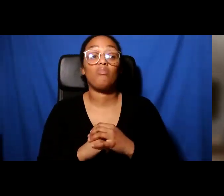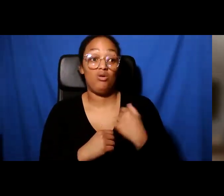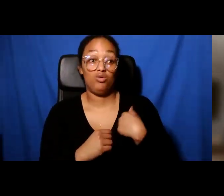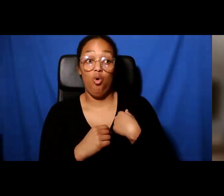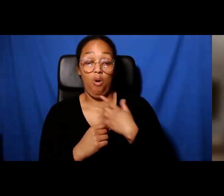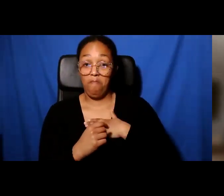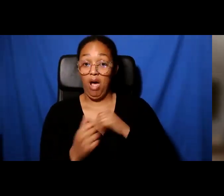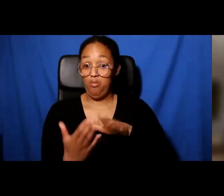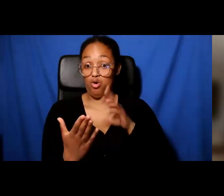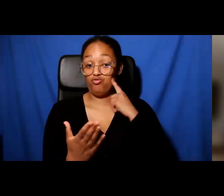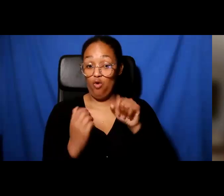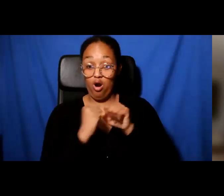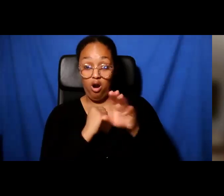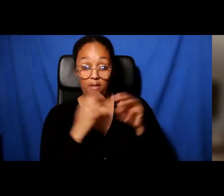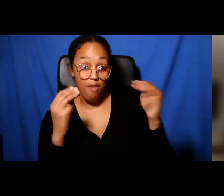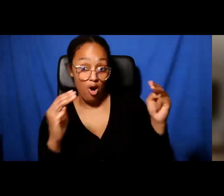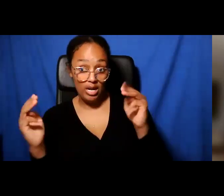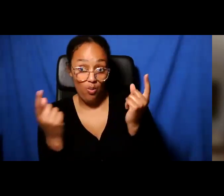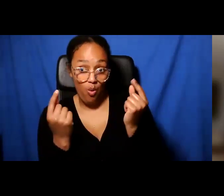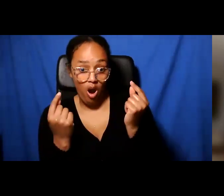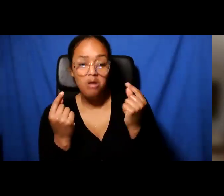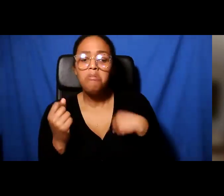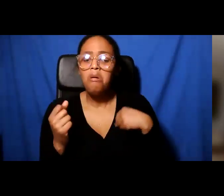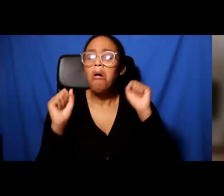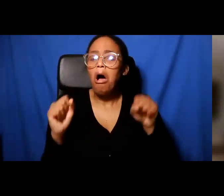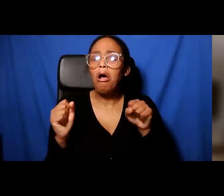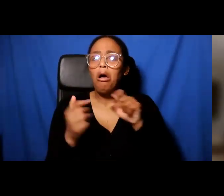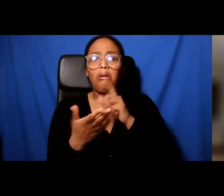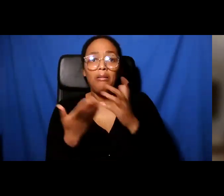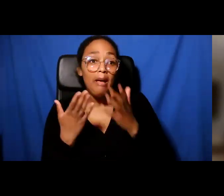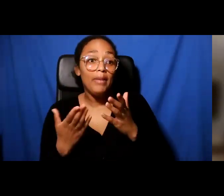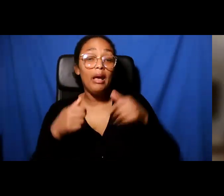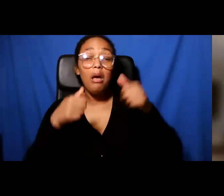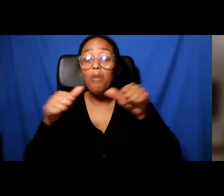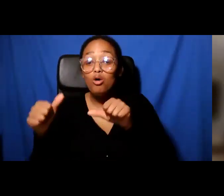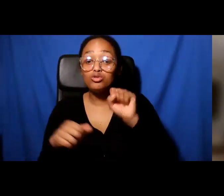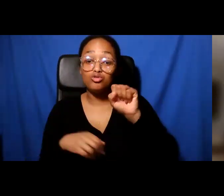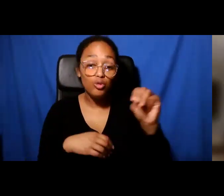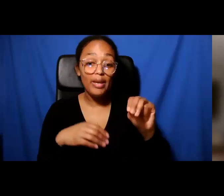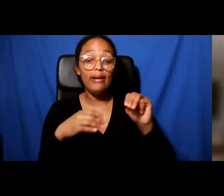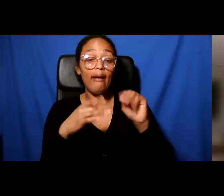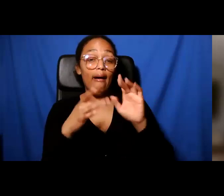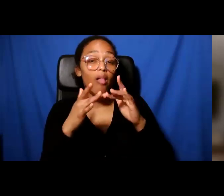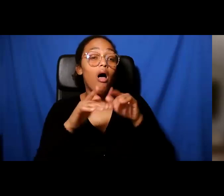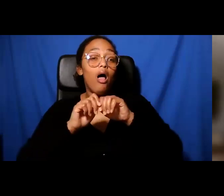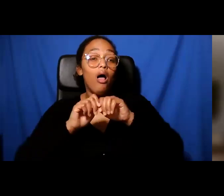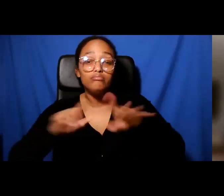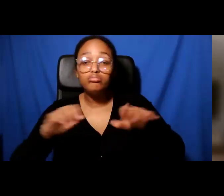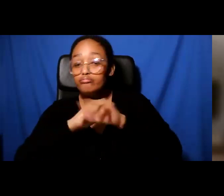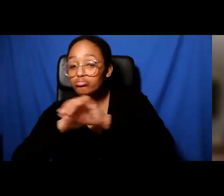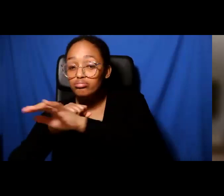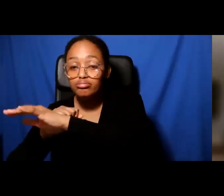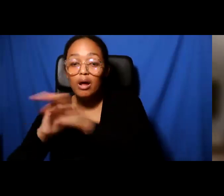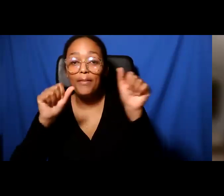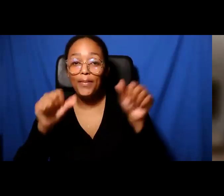run into those problems that I told you a lot of founders usually run into, where it just won't land because people have